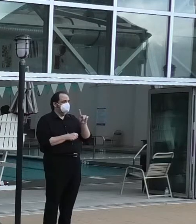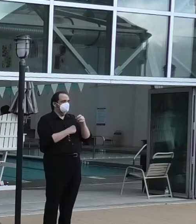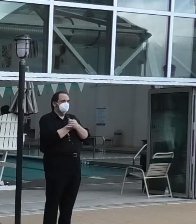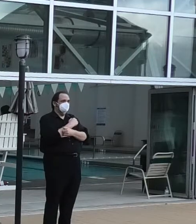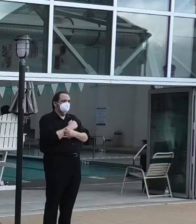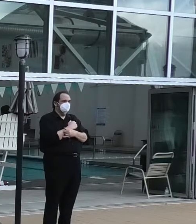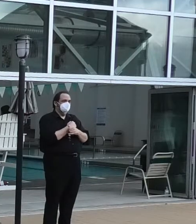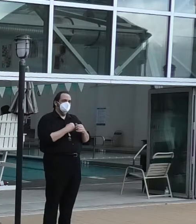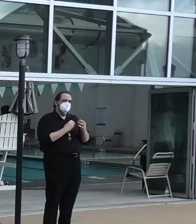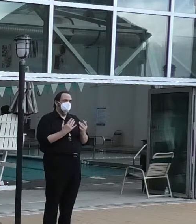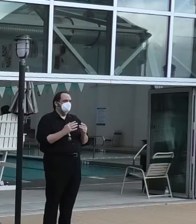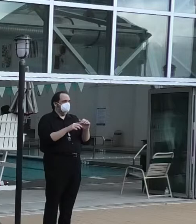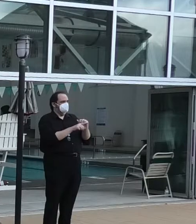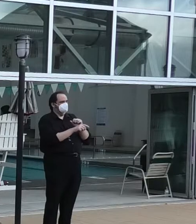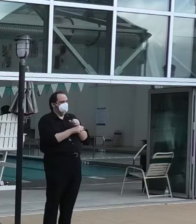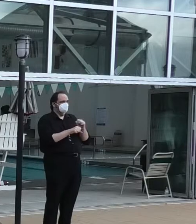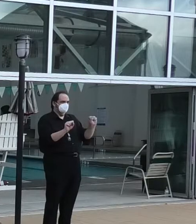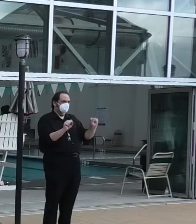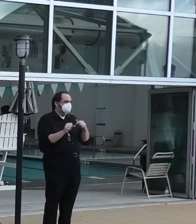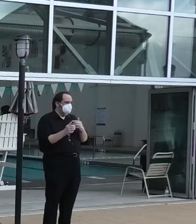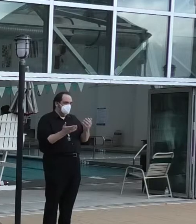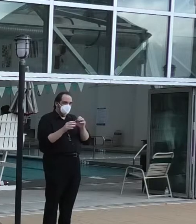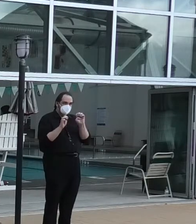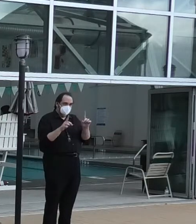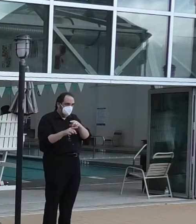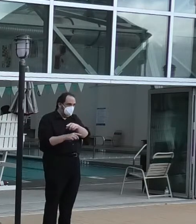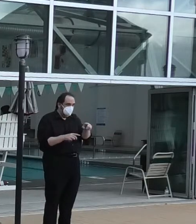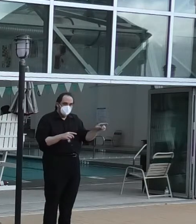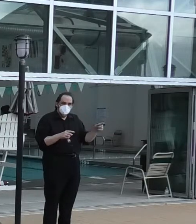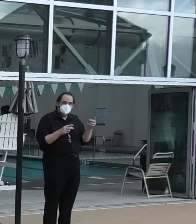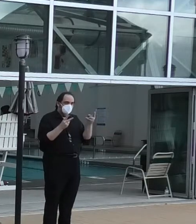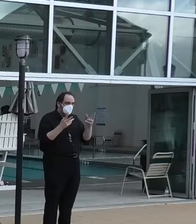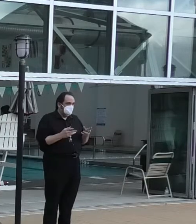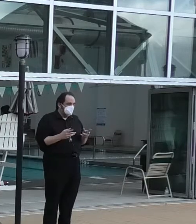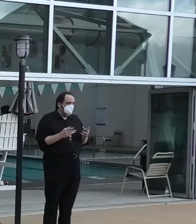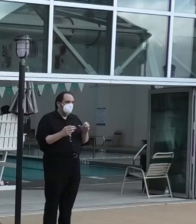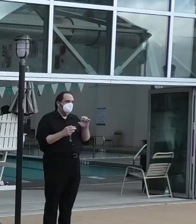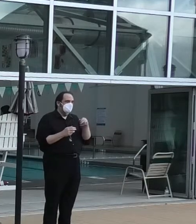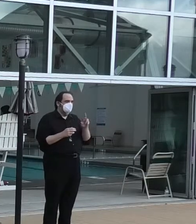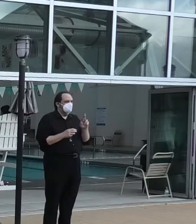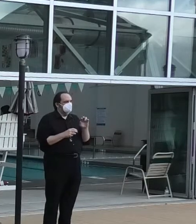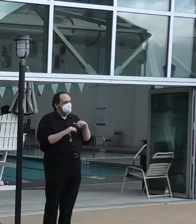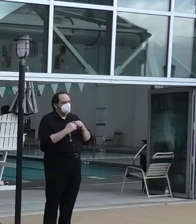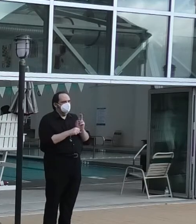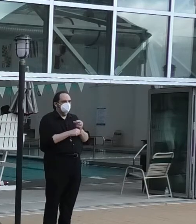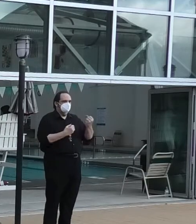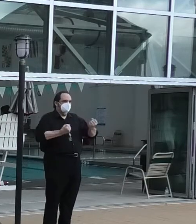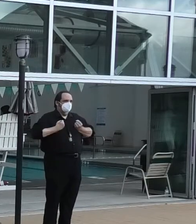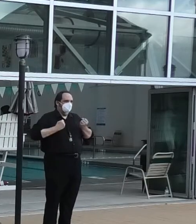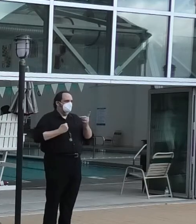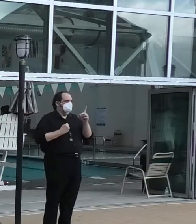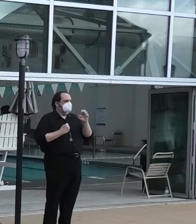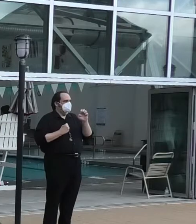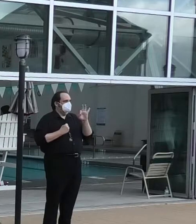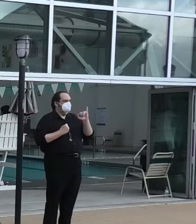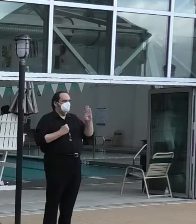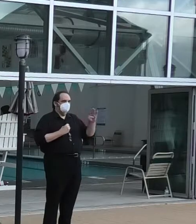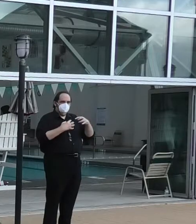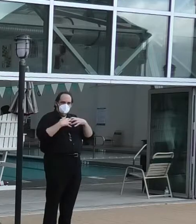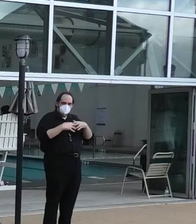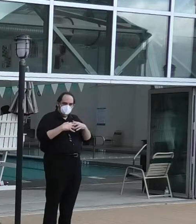our residents and visitors in CPR and how to use an AED, and many other life safety